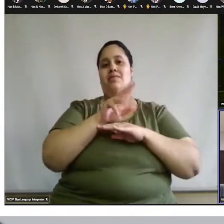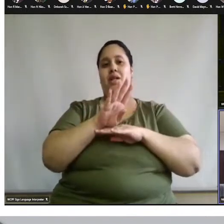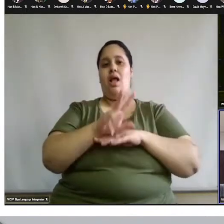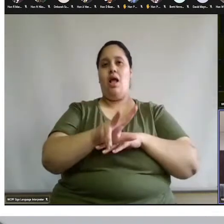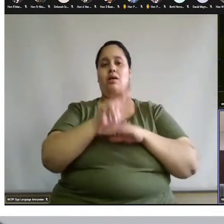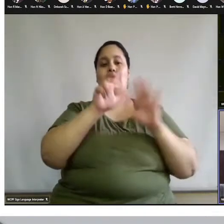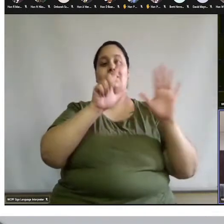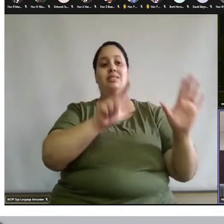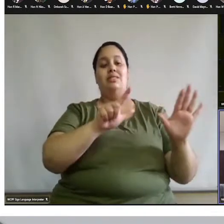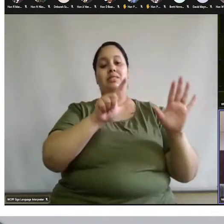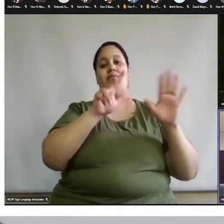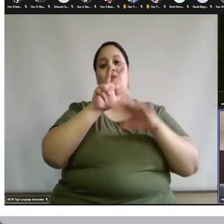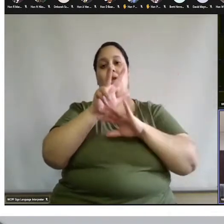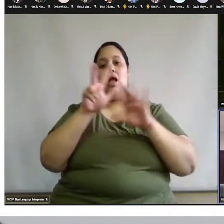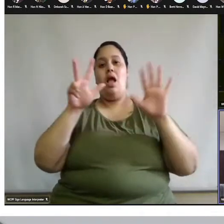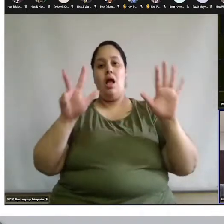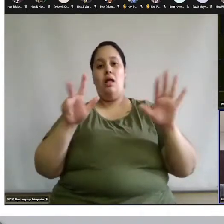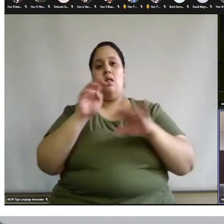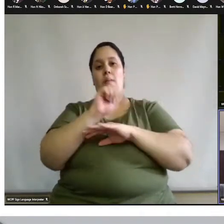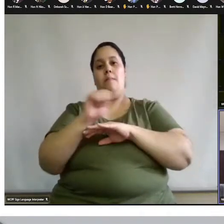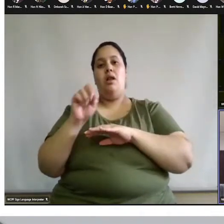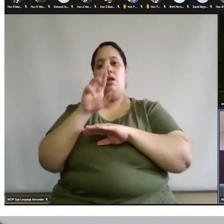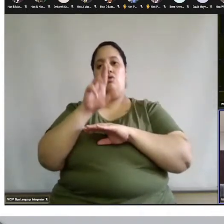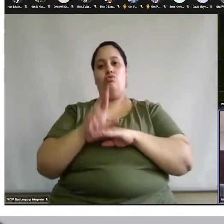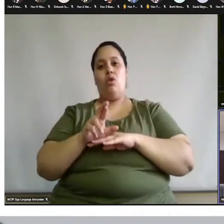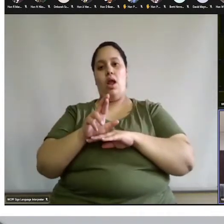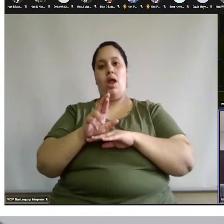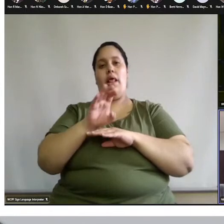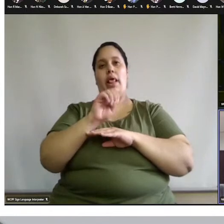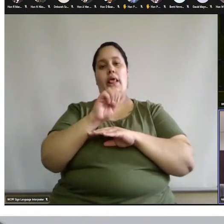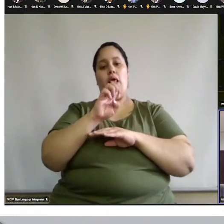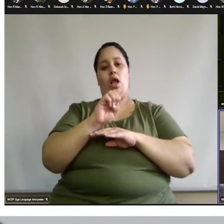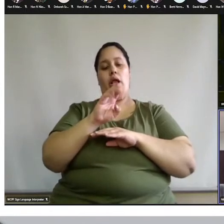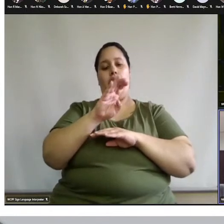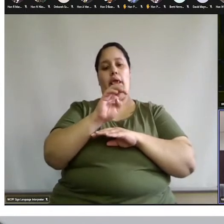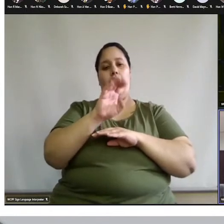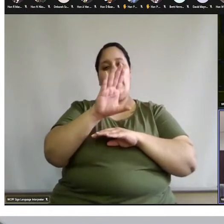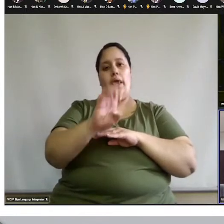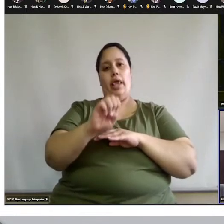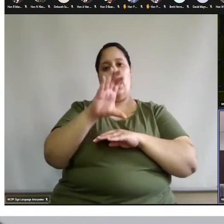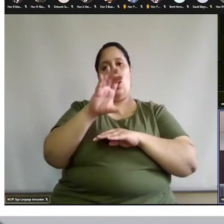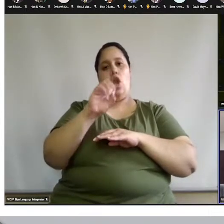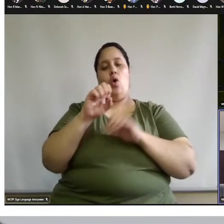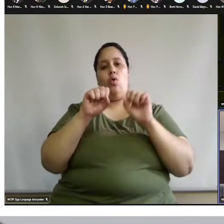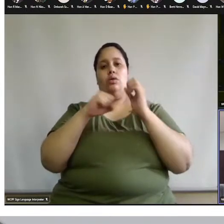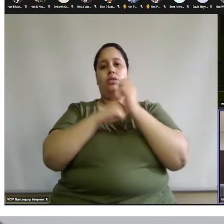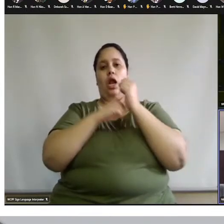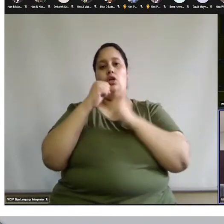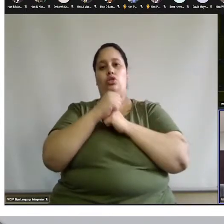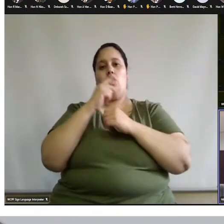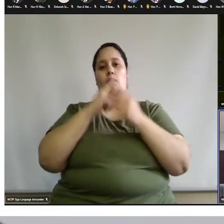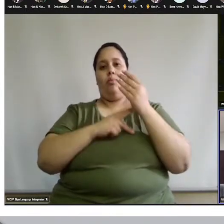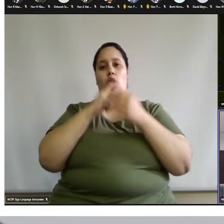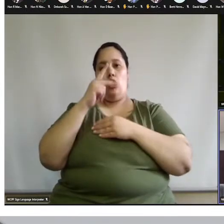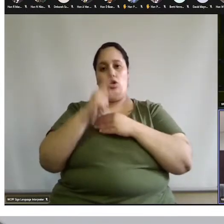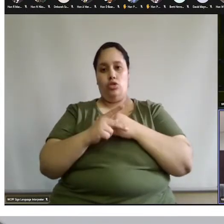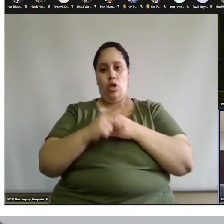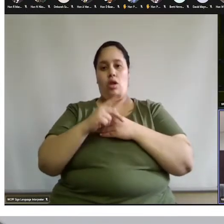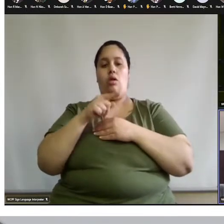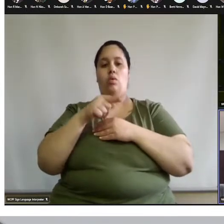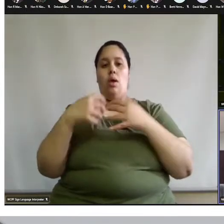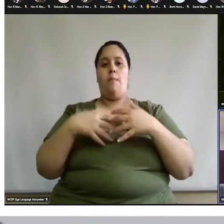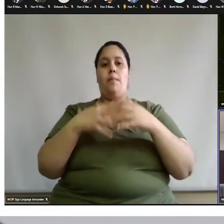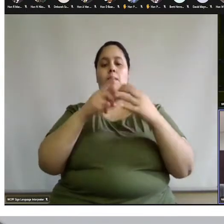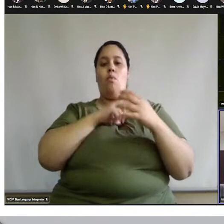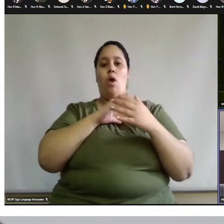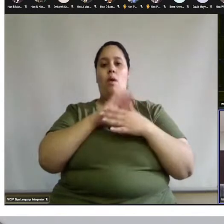rand ecological infrastructure project that was destroyed as a result of major floods near the